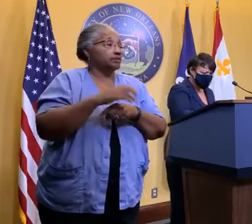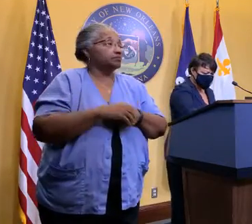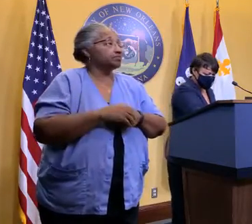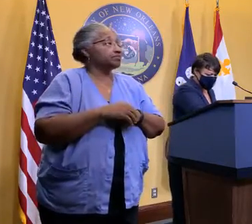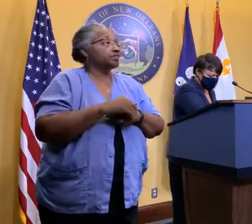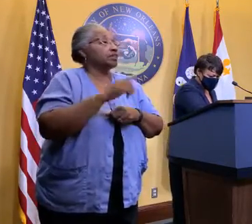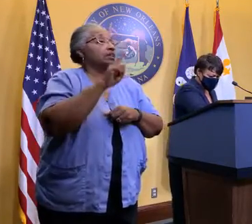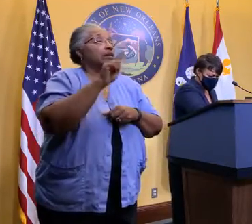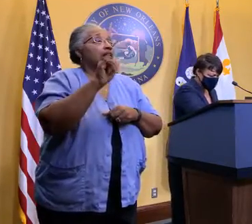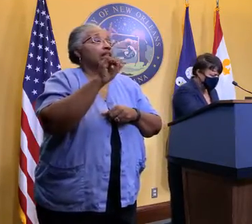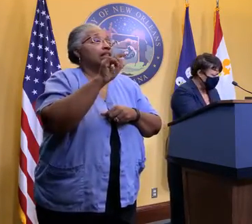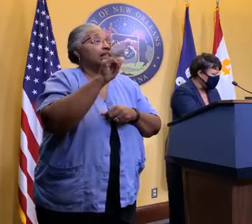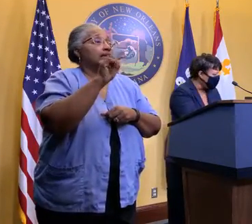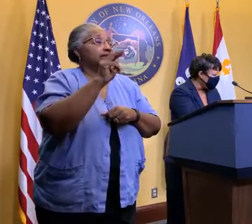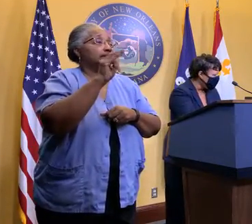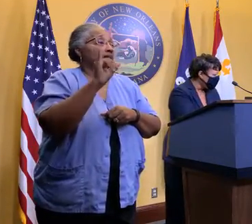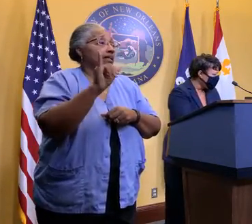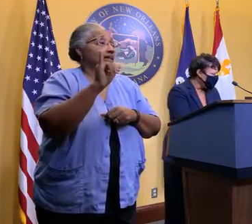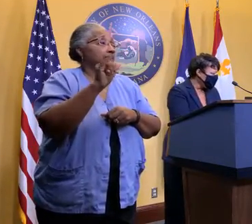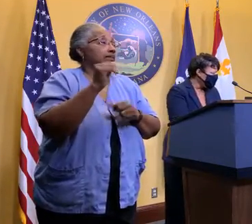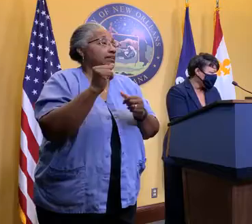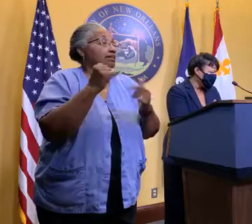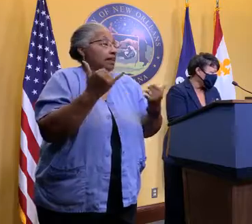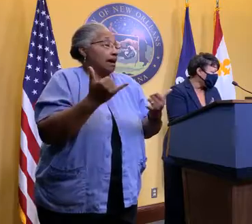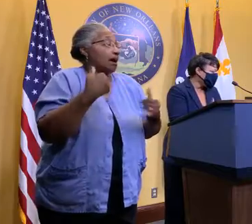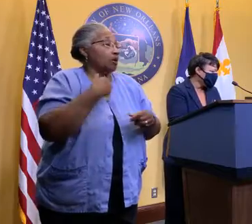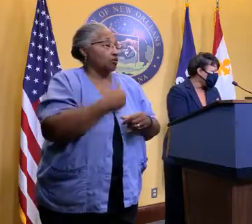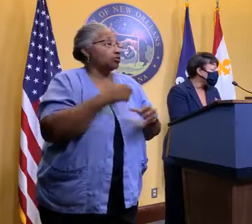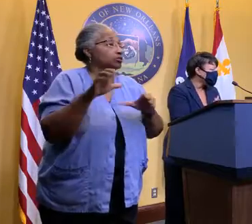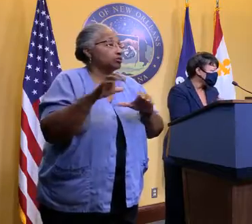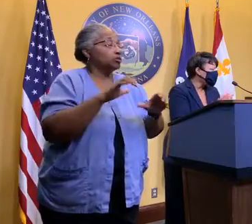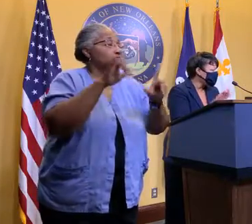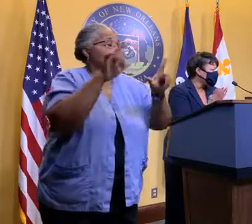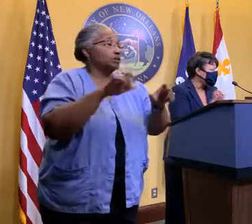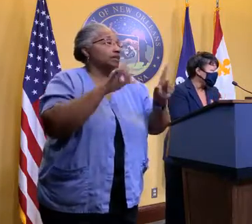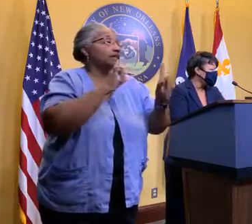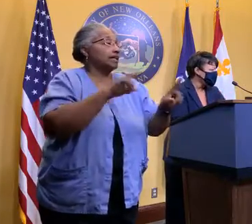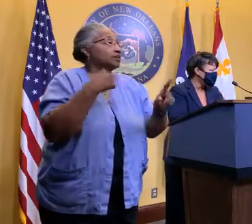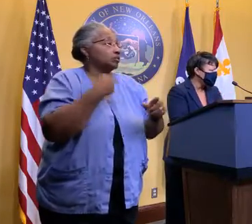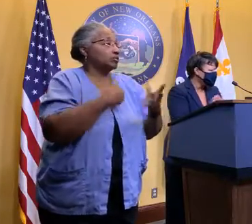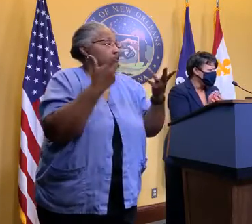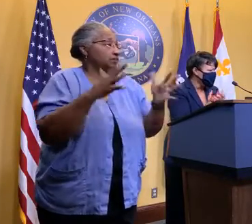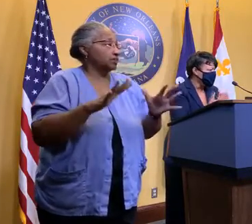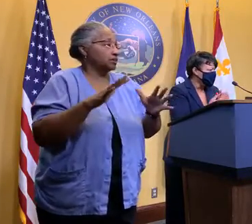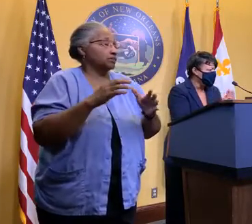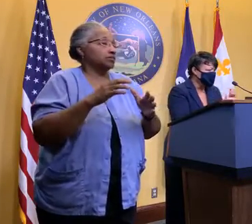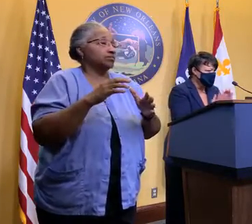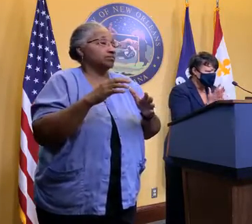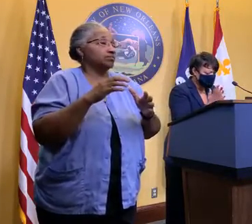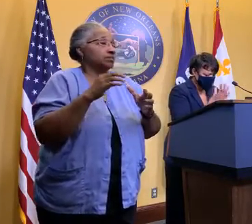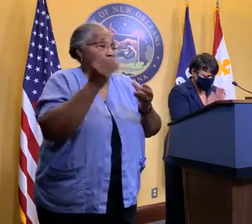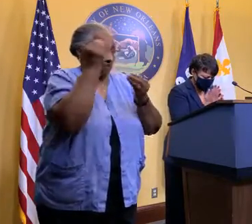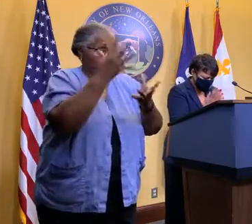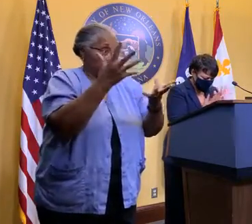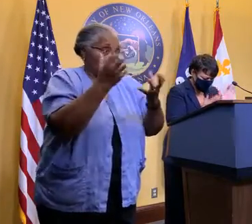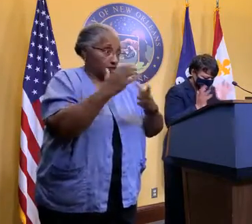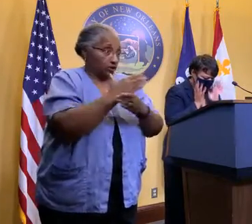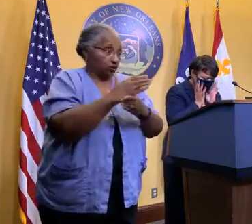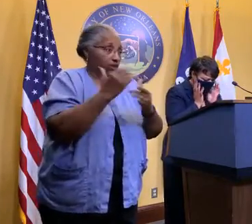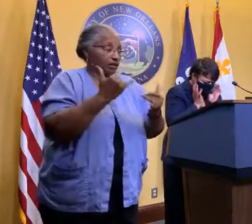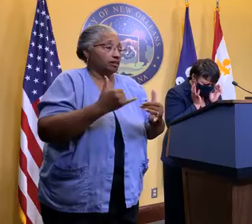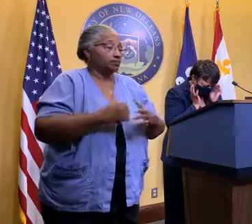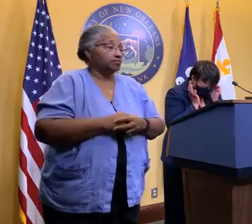Montaño, what we'll do now is just go to Q&A, and then that will pretty much wrap up what we have to share at this time. Yes, Madam Mayor.